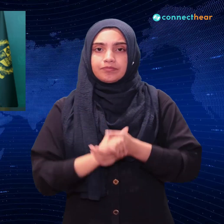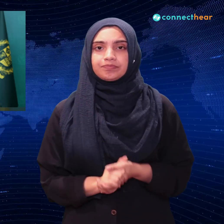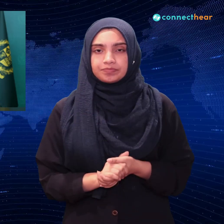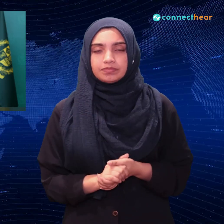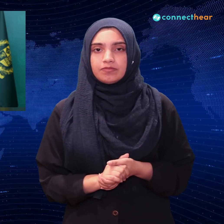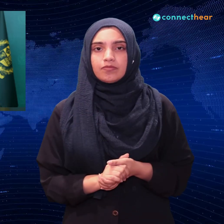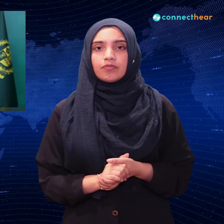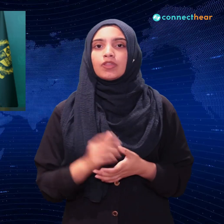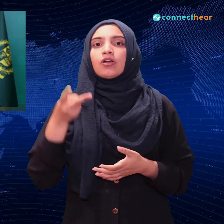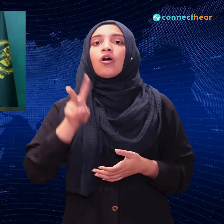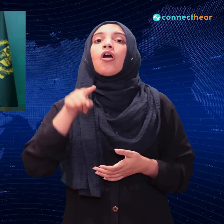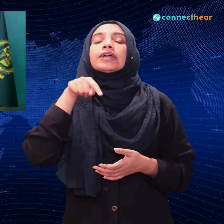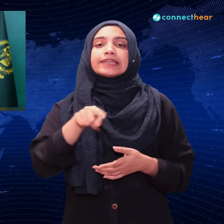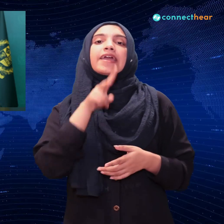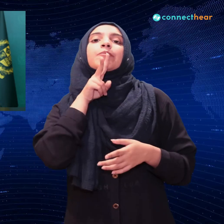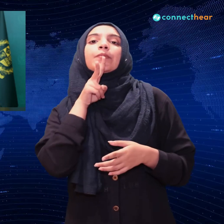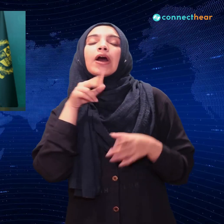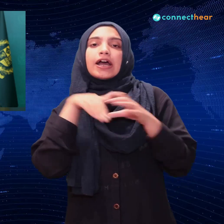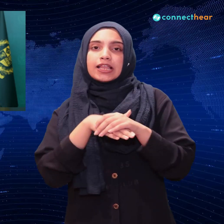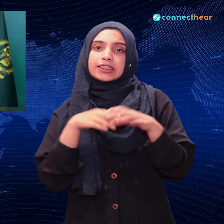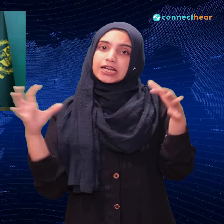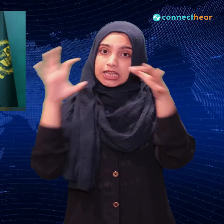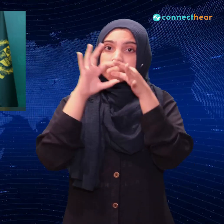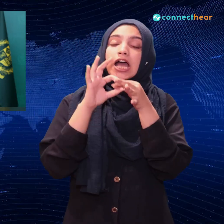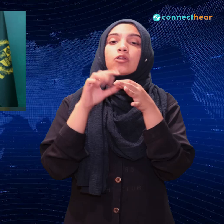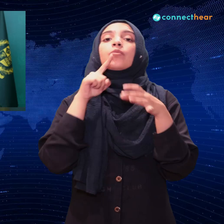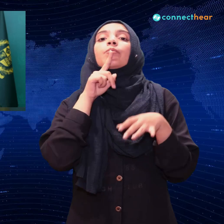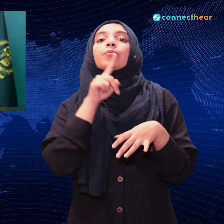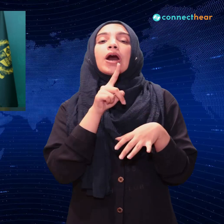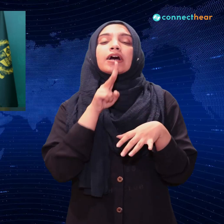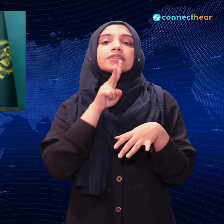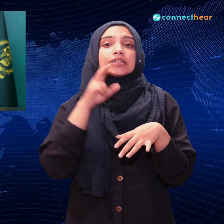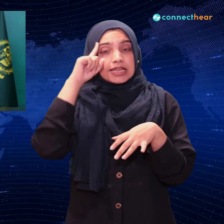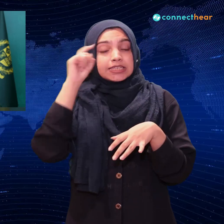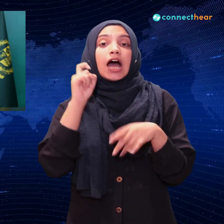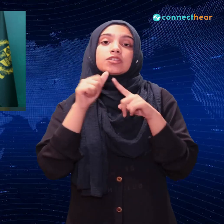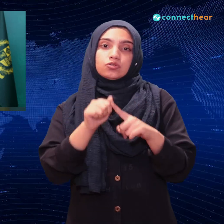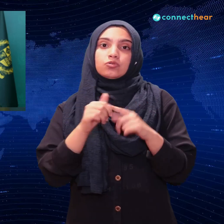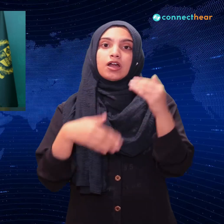And this ill-gotten wealth belongs, remember, to the masses of the developing world.